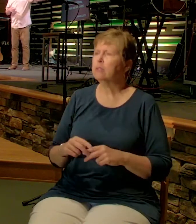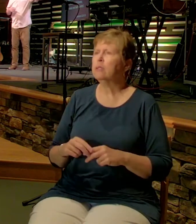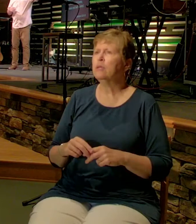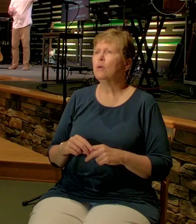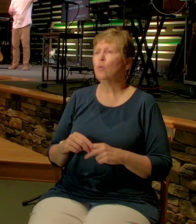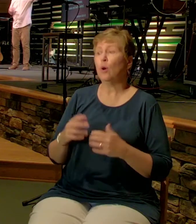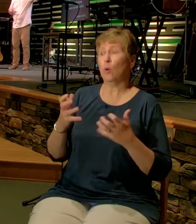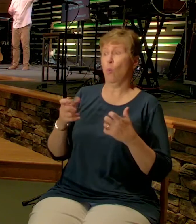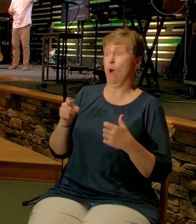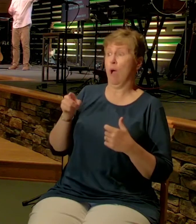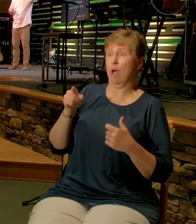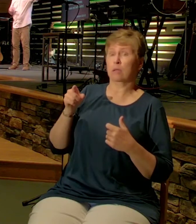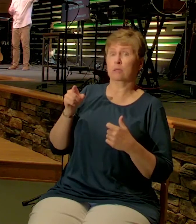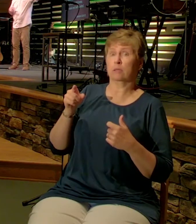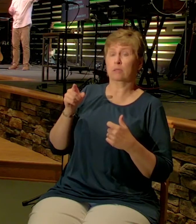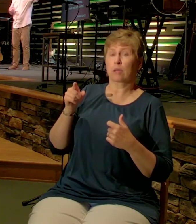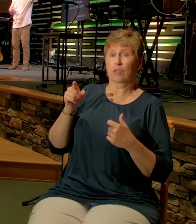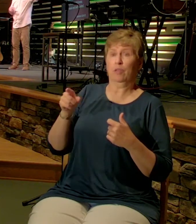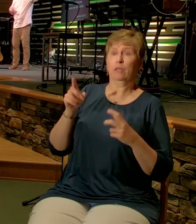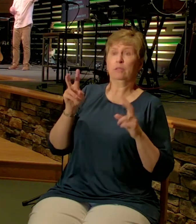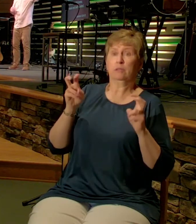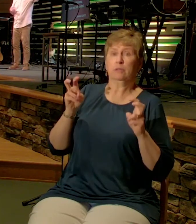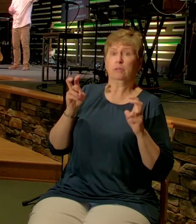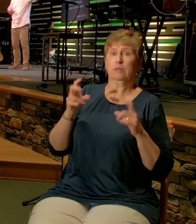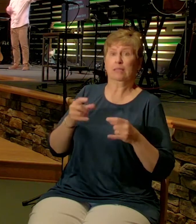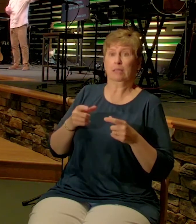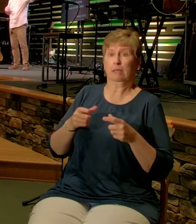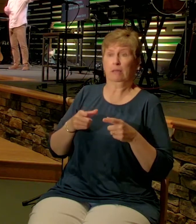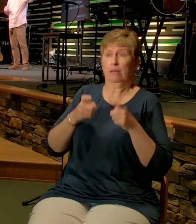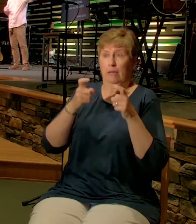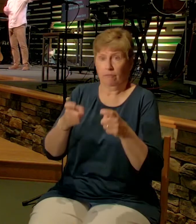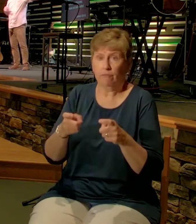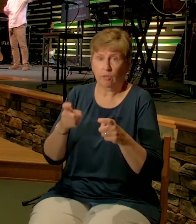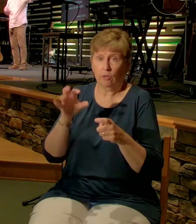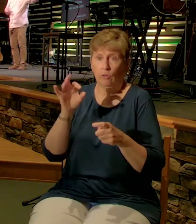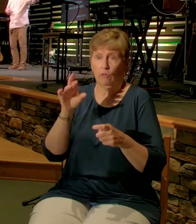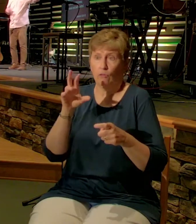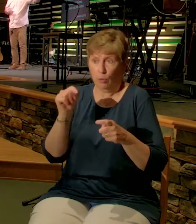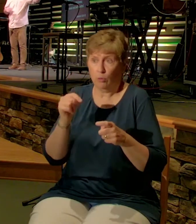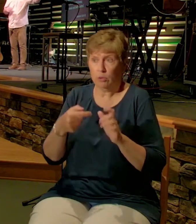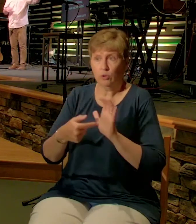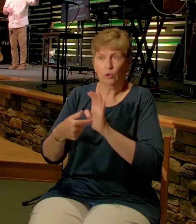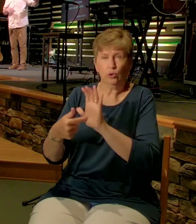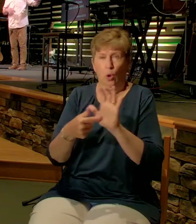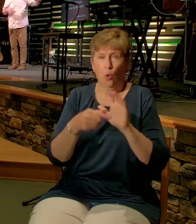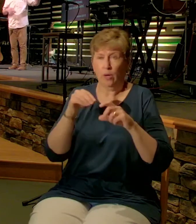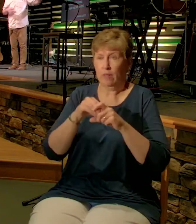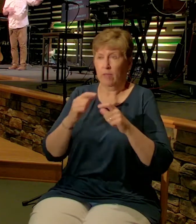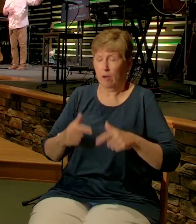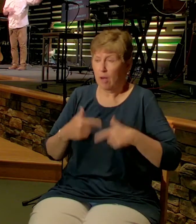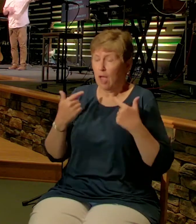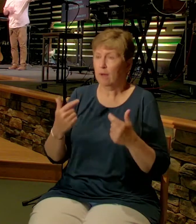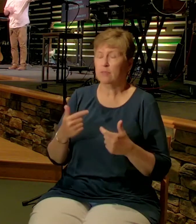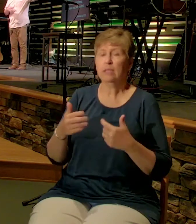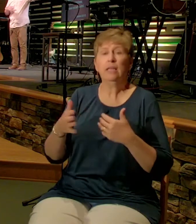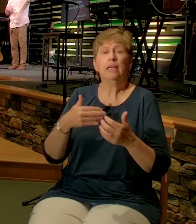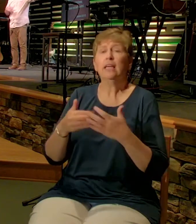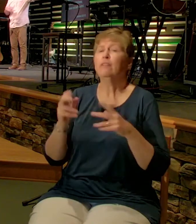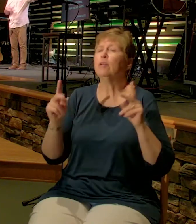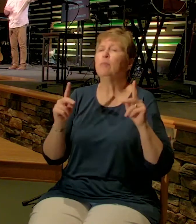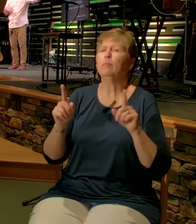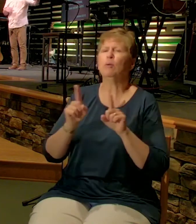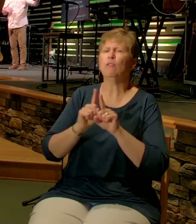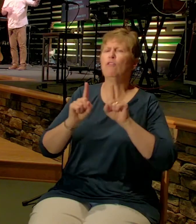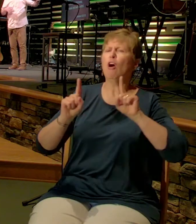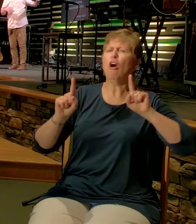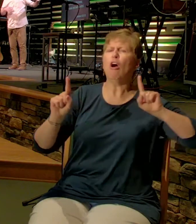this fruit to be displayed in their lives. I have to believe that even people who are far away from